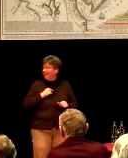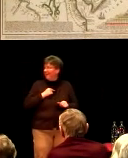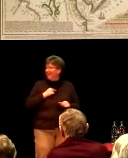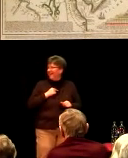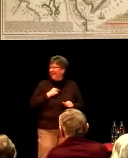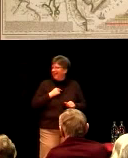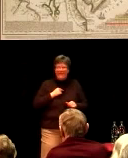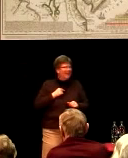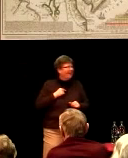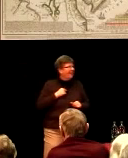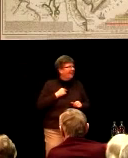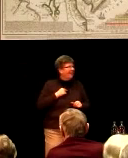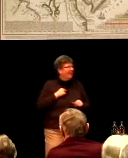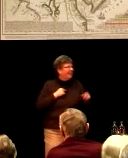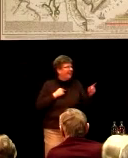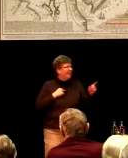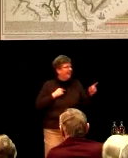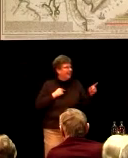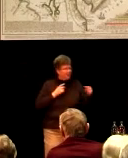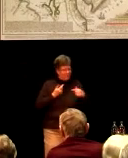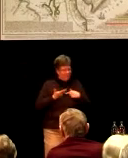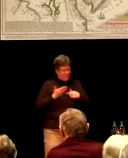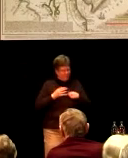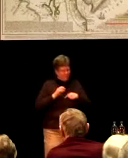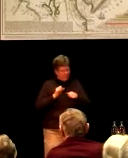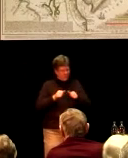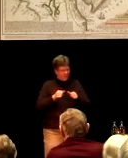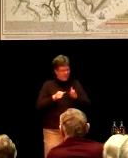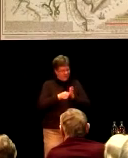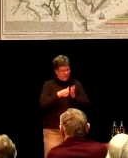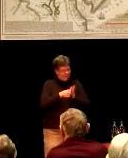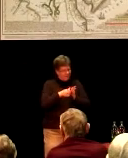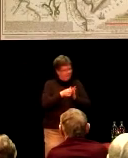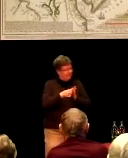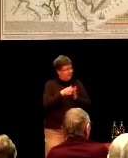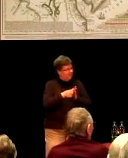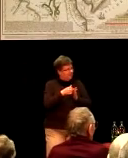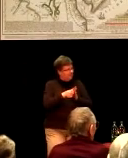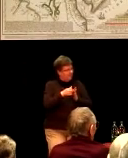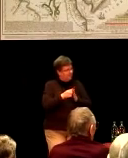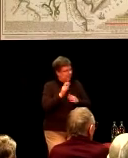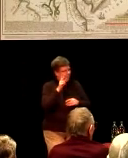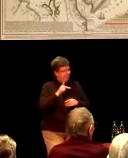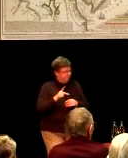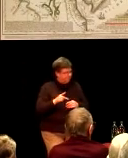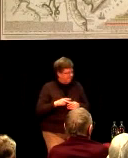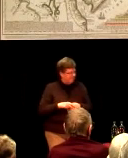A handheld?